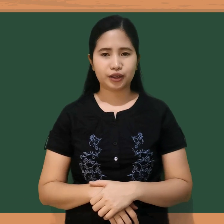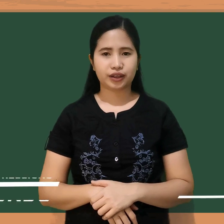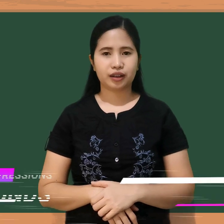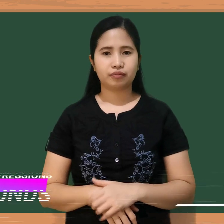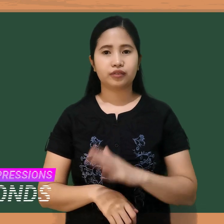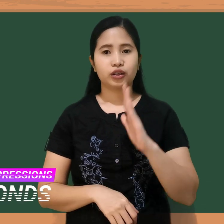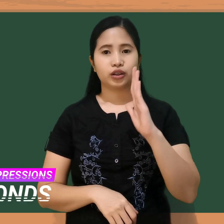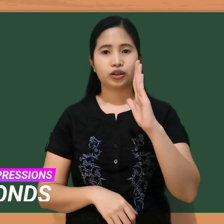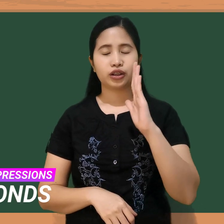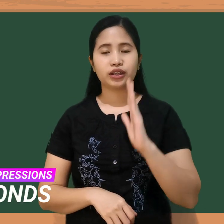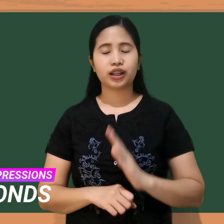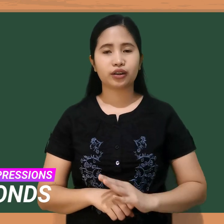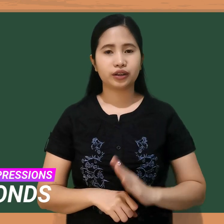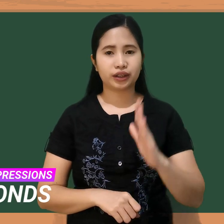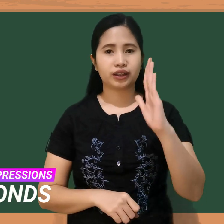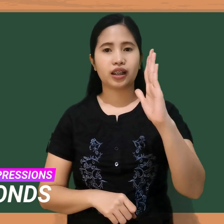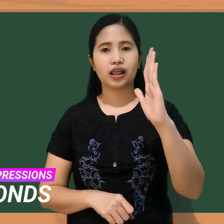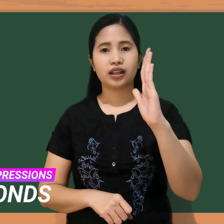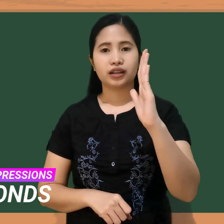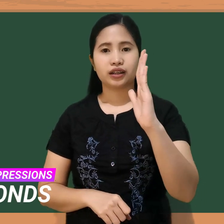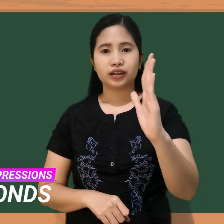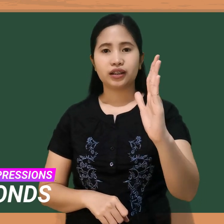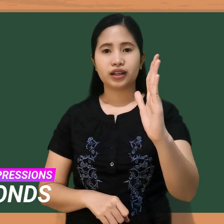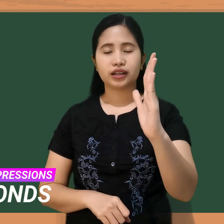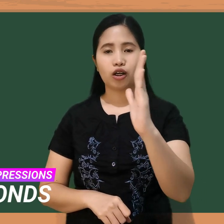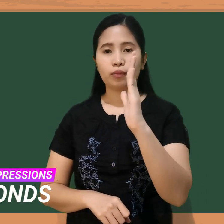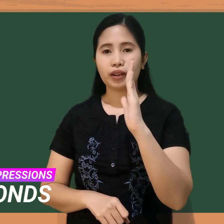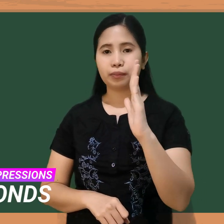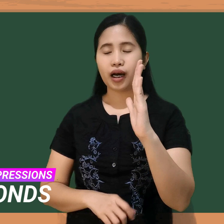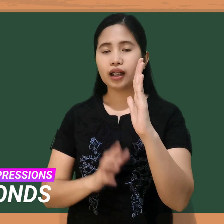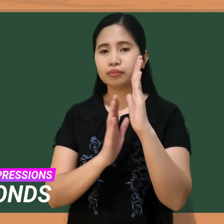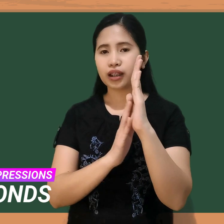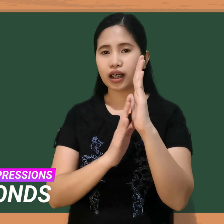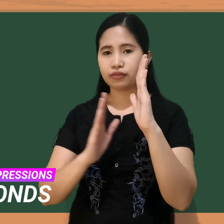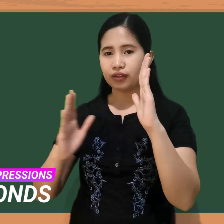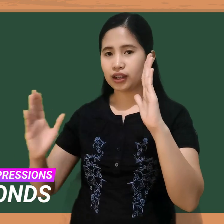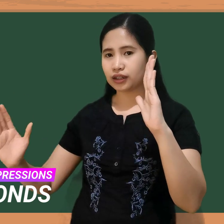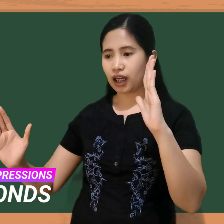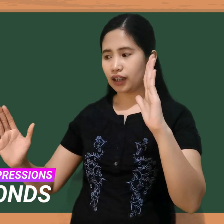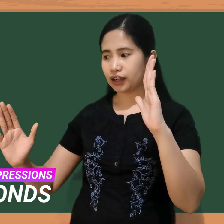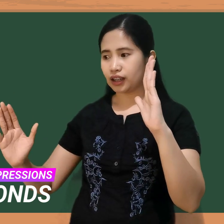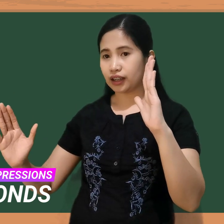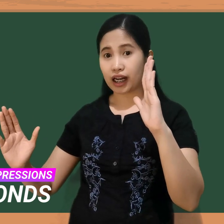Seconds. 20 seconds. This is the open palm, naka-face sa ating